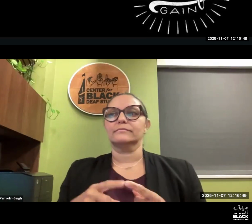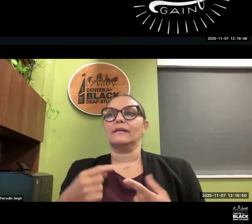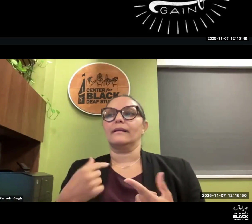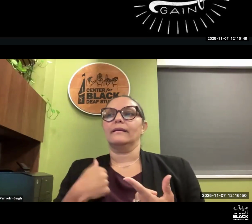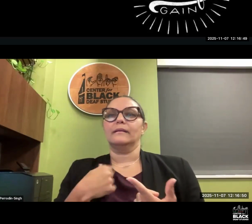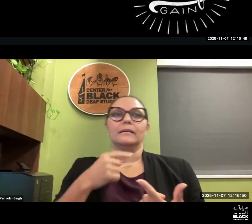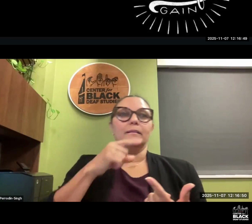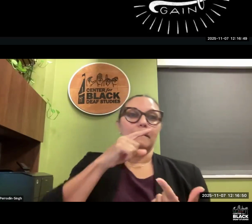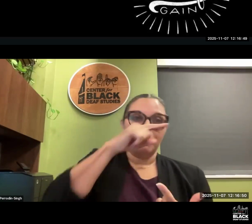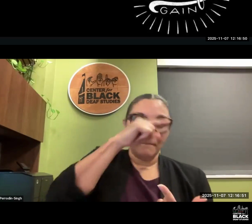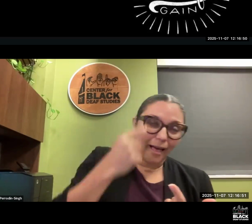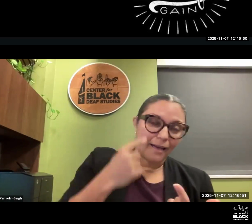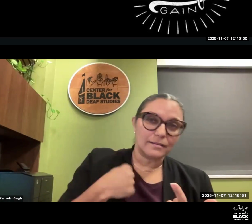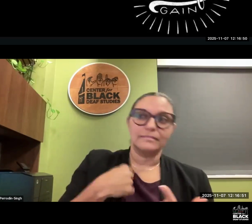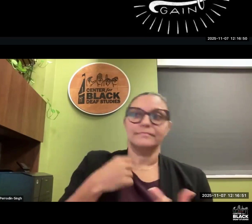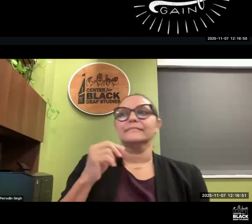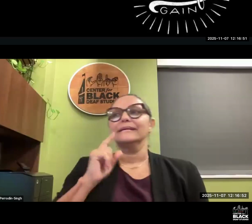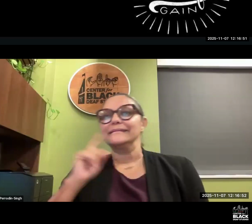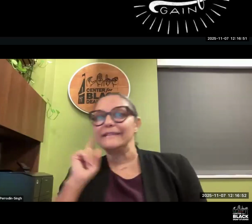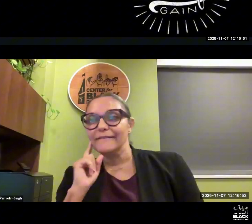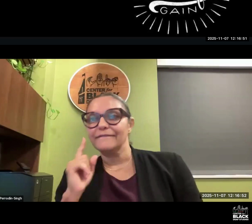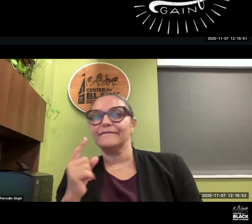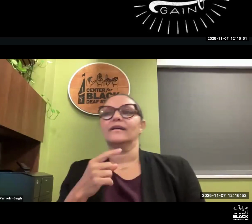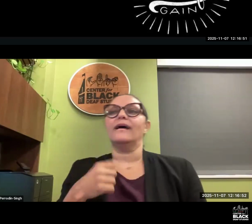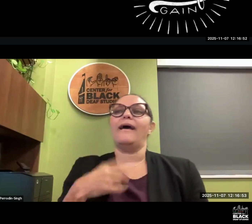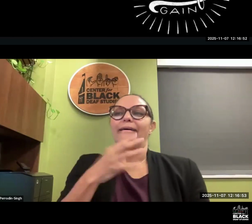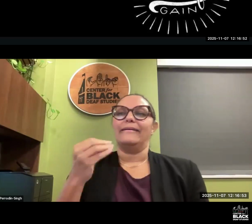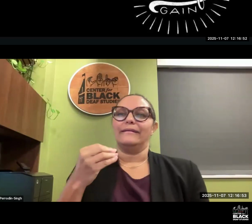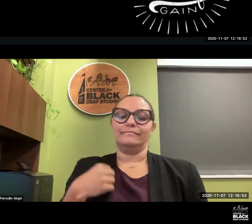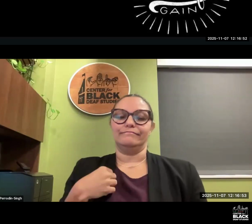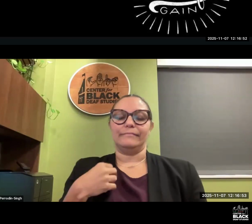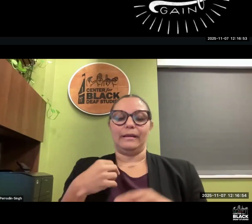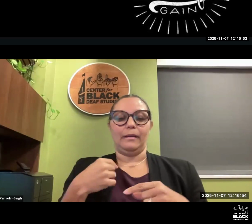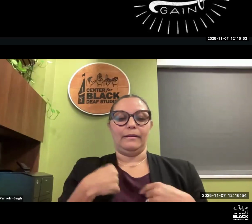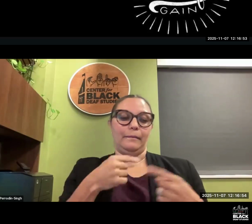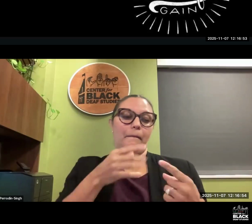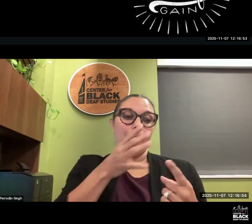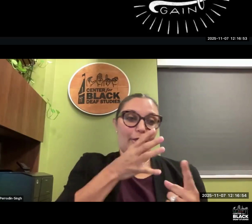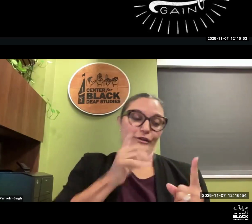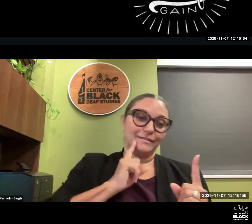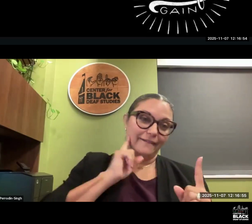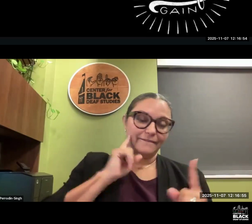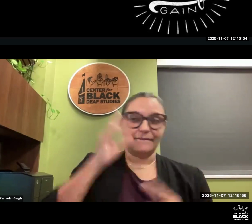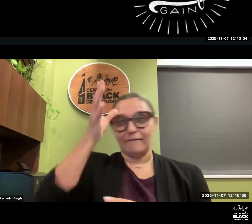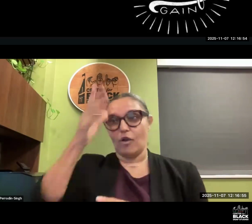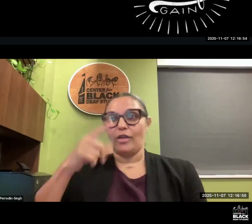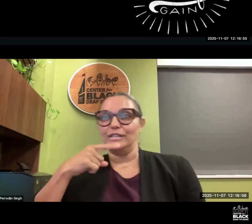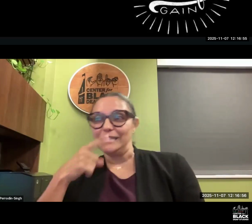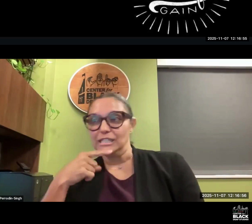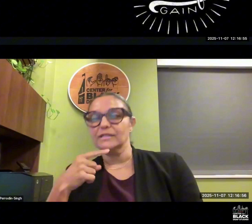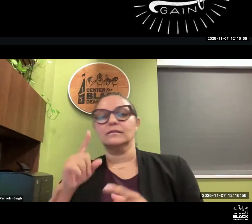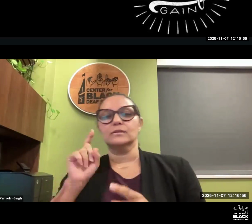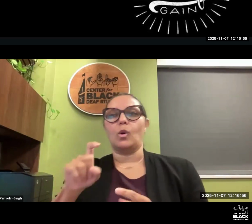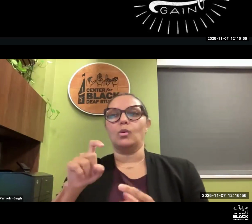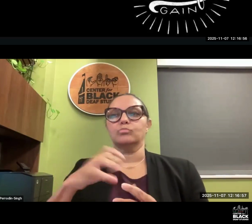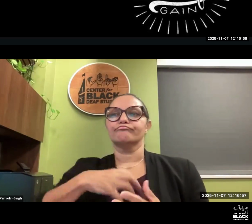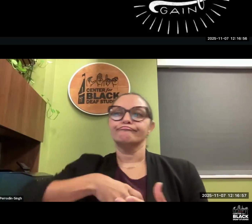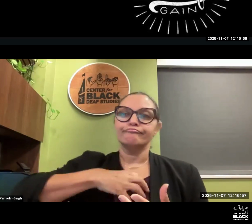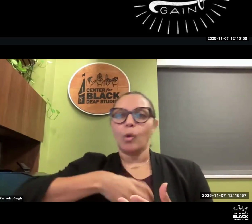own language. That also led us to code switching, being Black, being deaf, Being deaf, my mother was